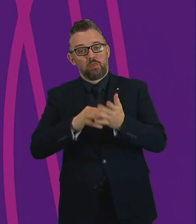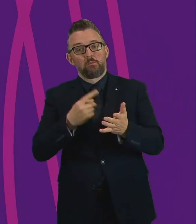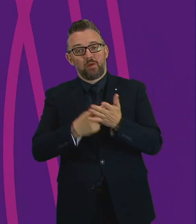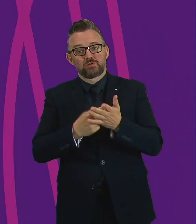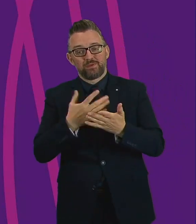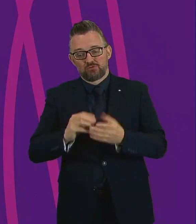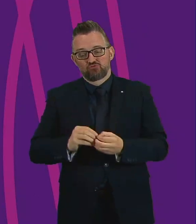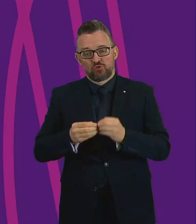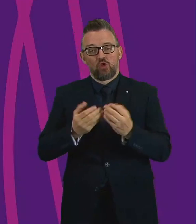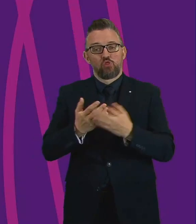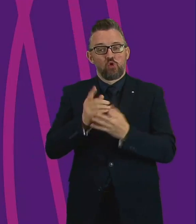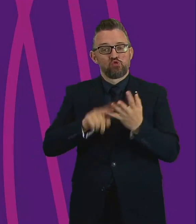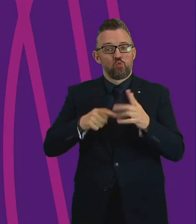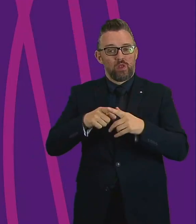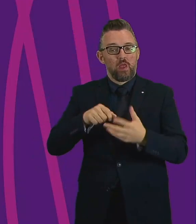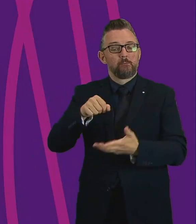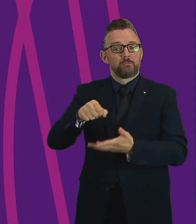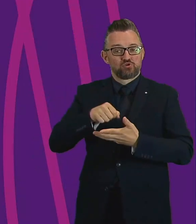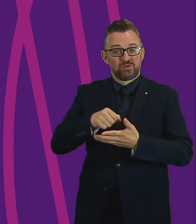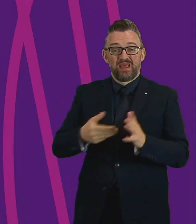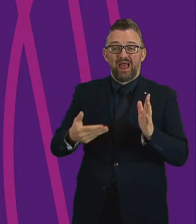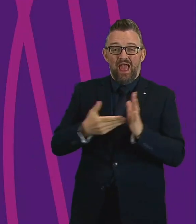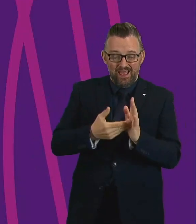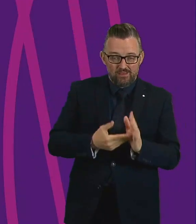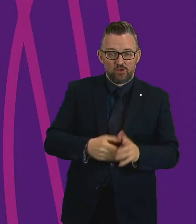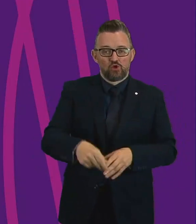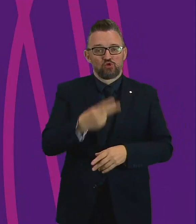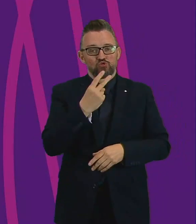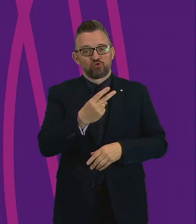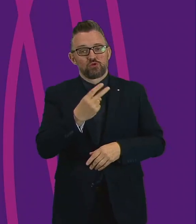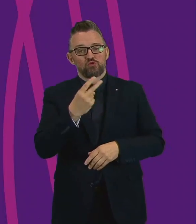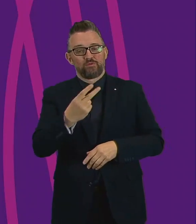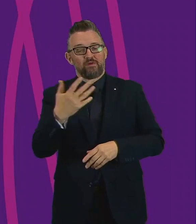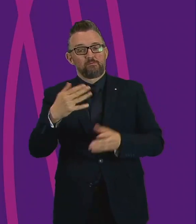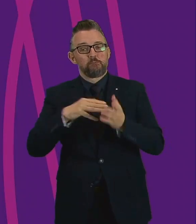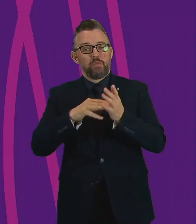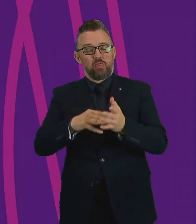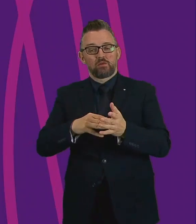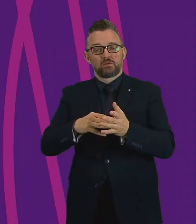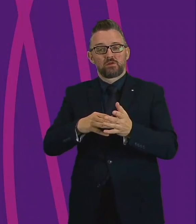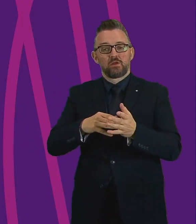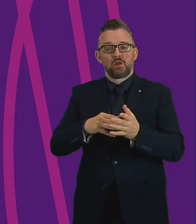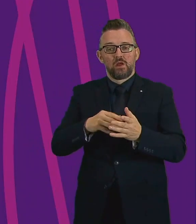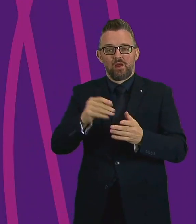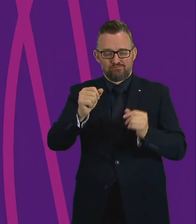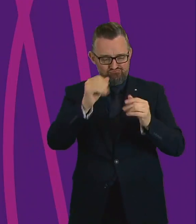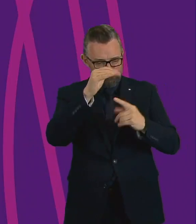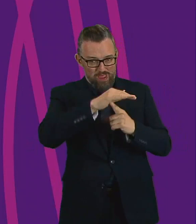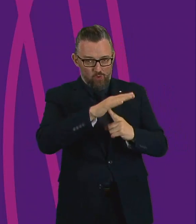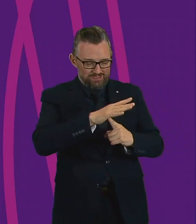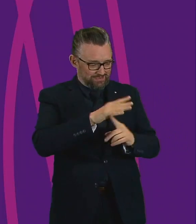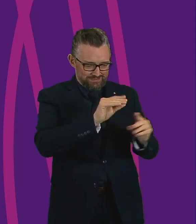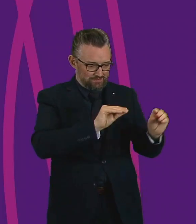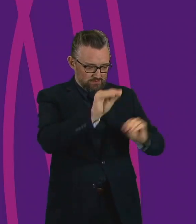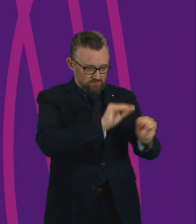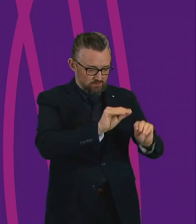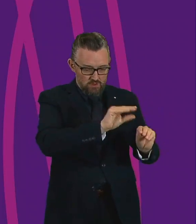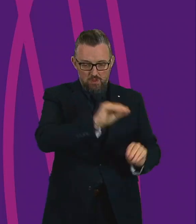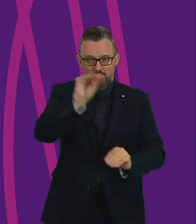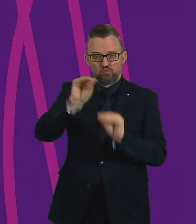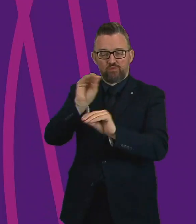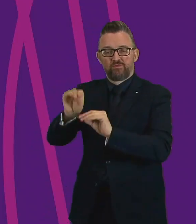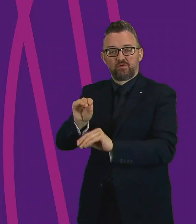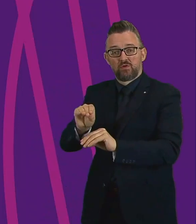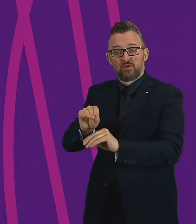generated by the UK budget, and a further £255 million reprioritised from existing allocations. It's